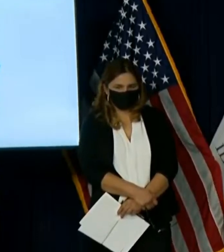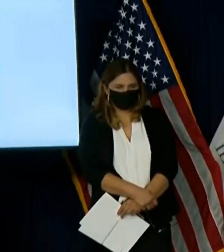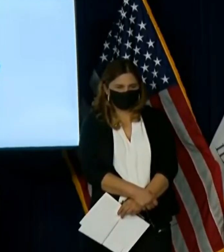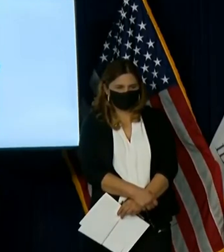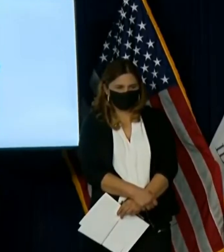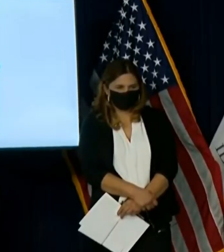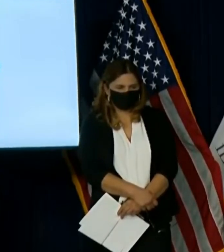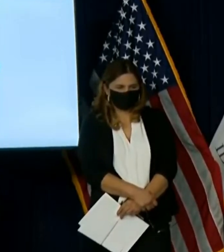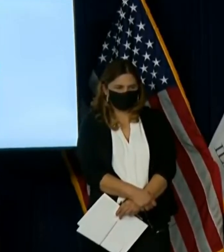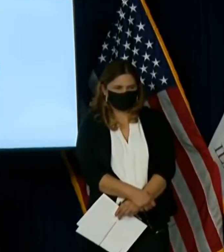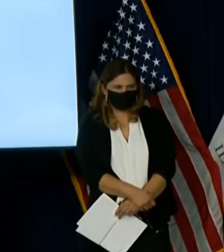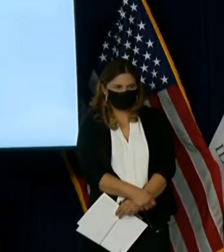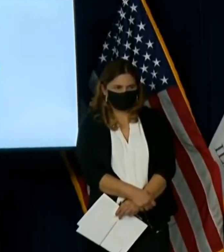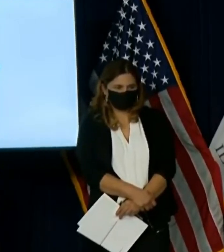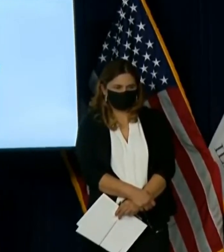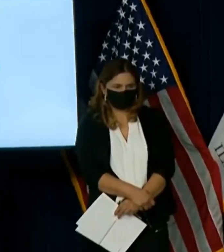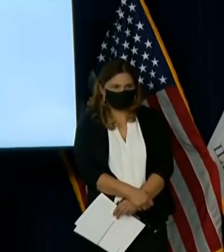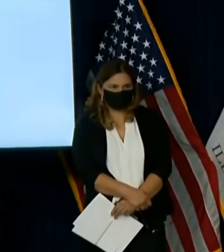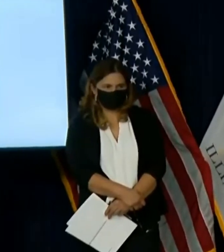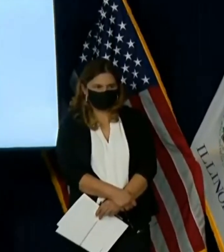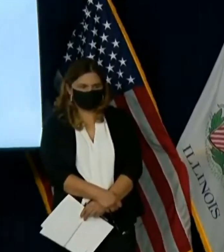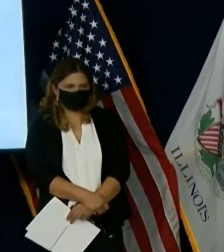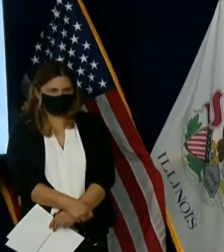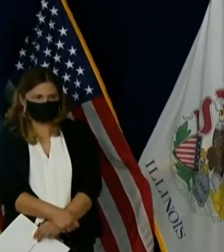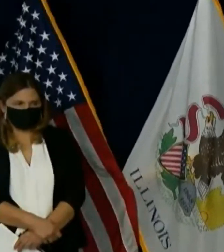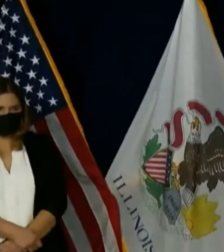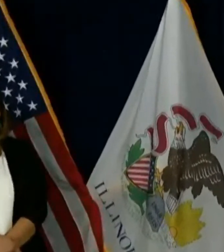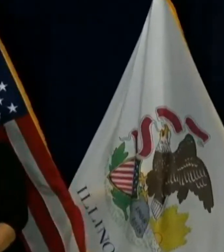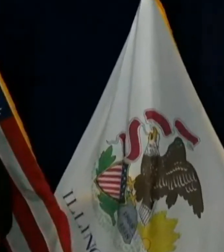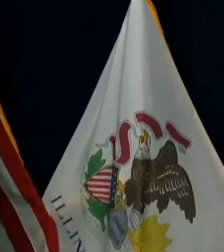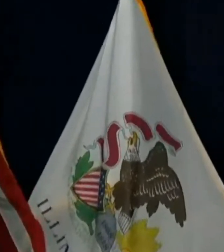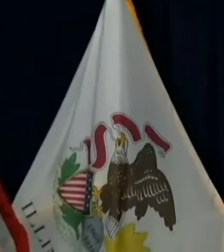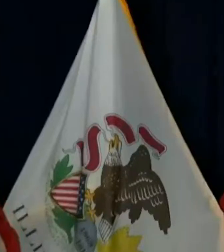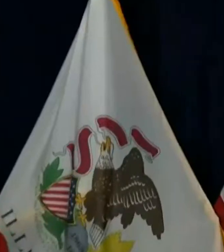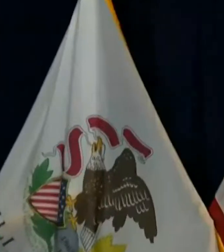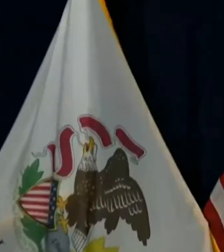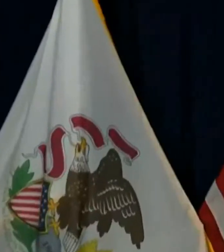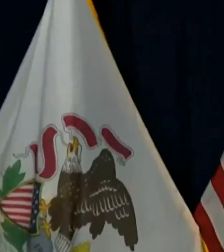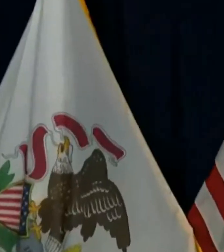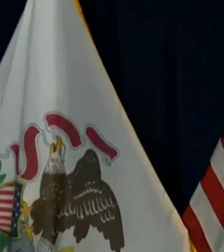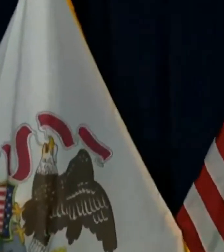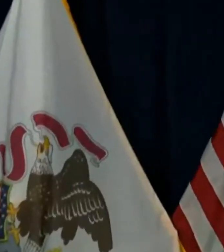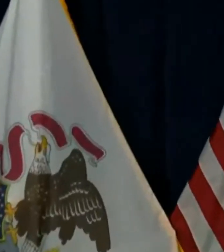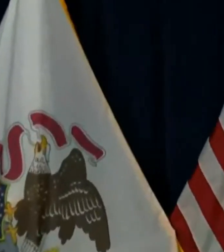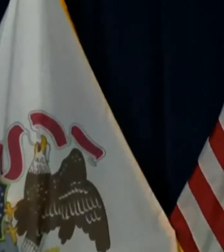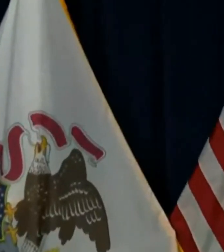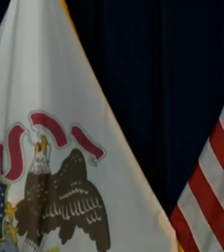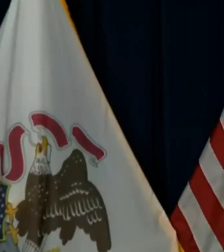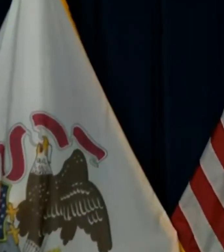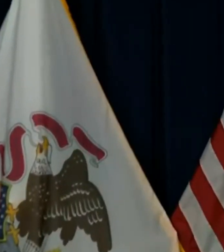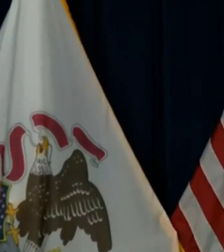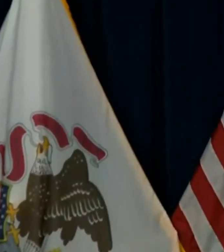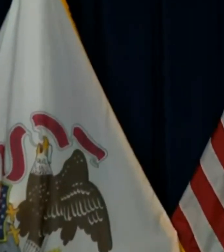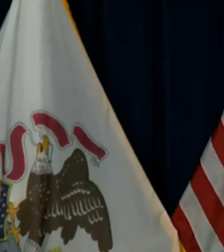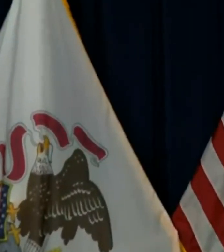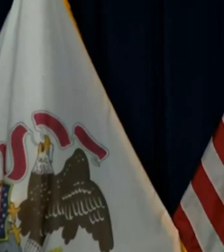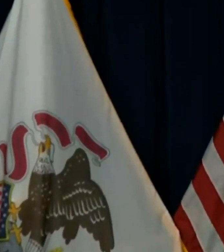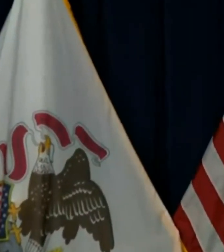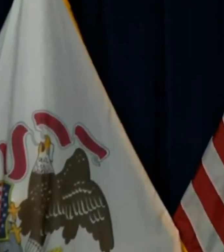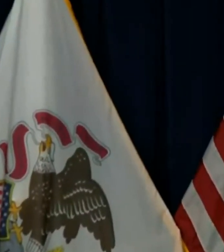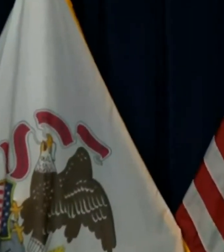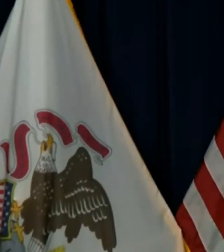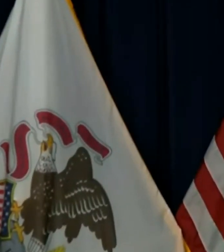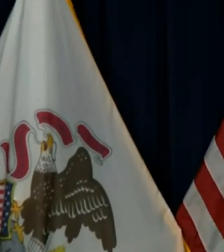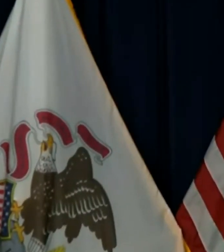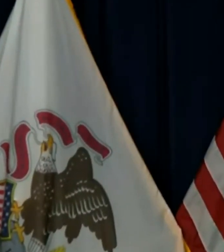casos confirmados y pruebas de COVID-19. He visto e escuchado sobre filas de automóviles y personas en